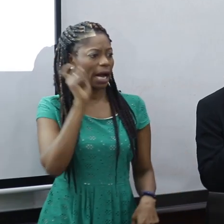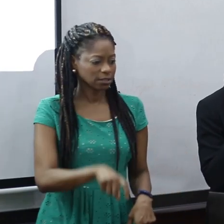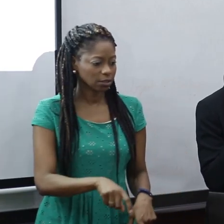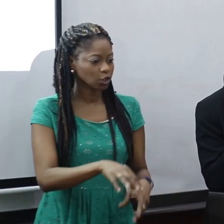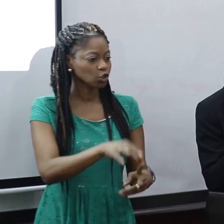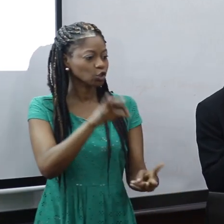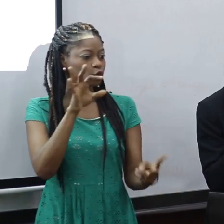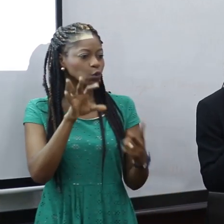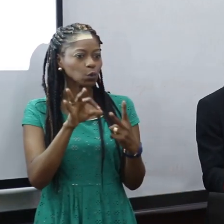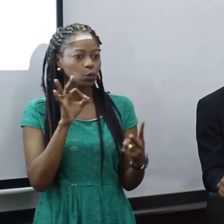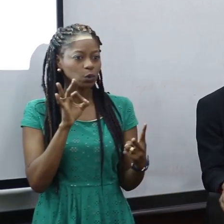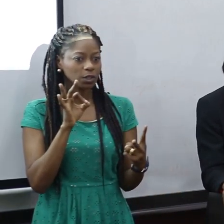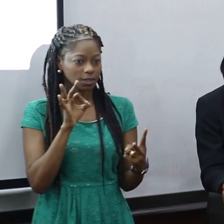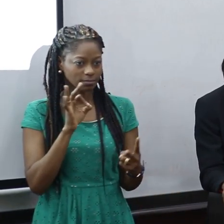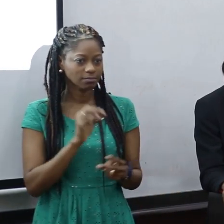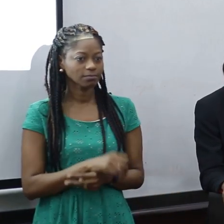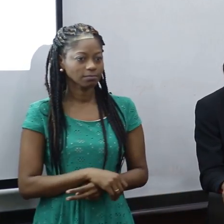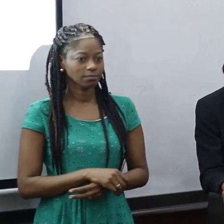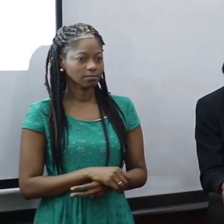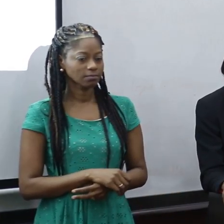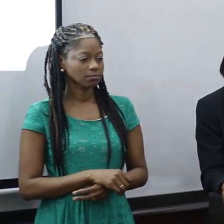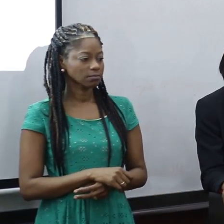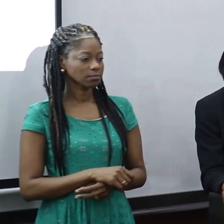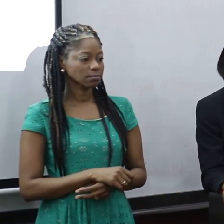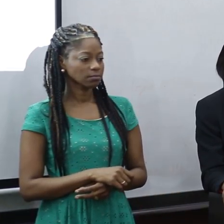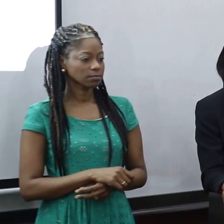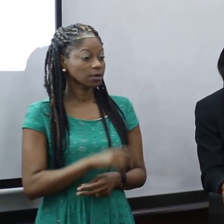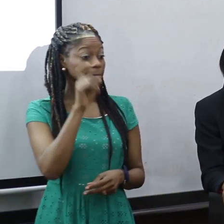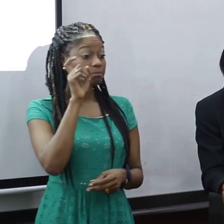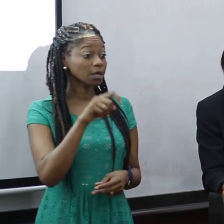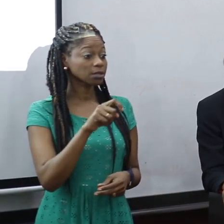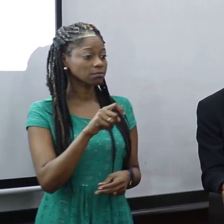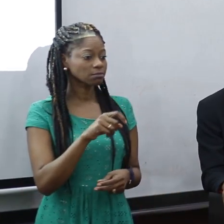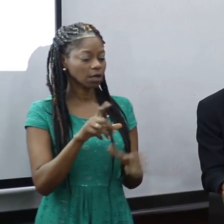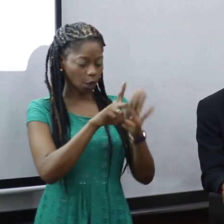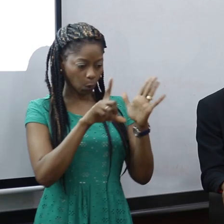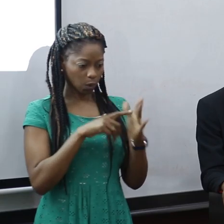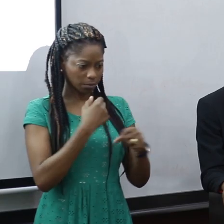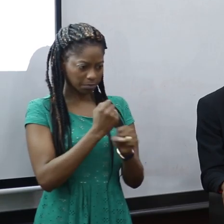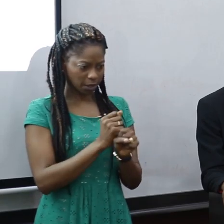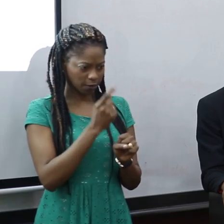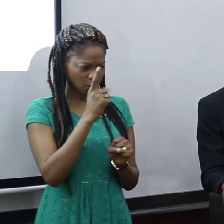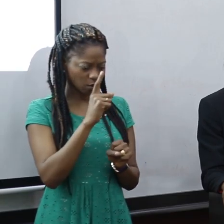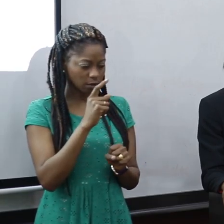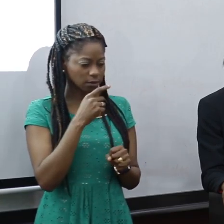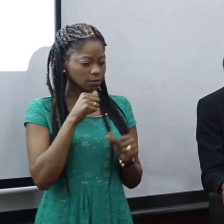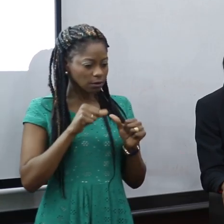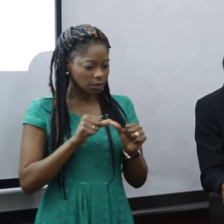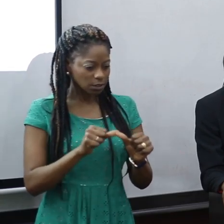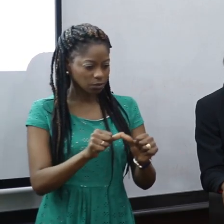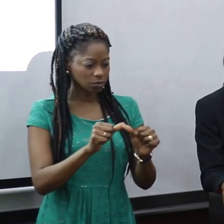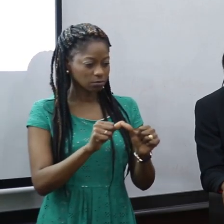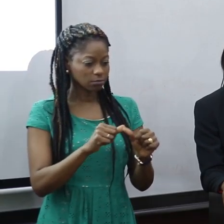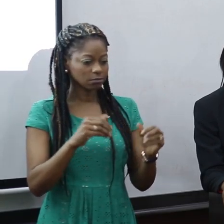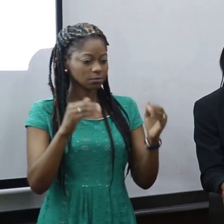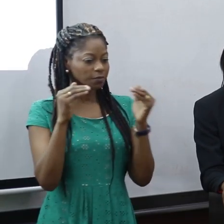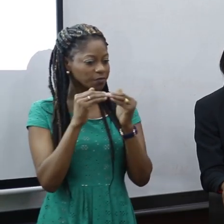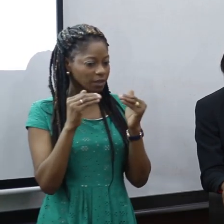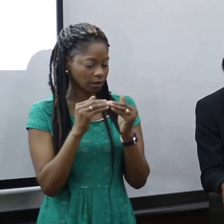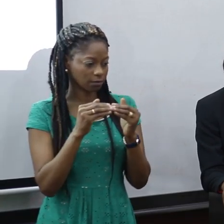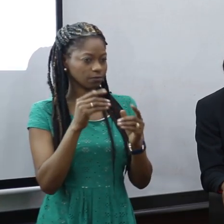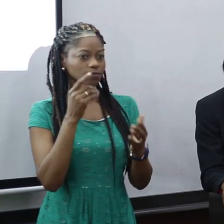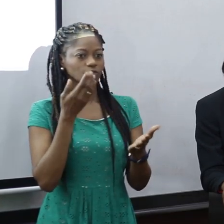This must be narrowly drawn to protect the liberty and autonomy rights. And there must be clear safeguards to